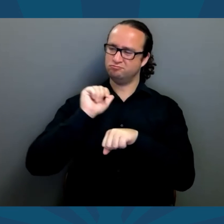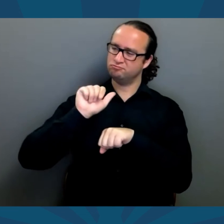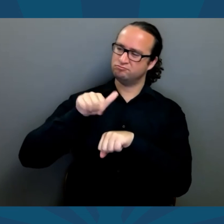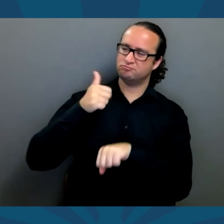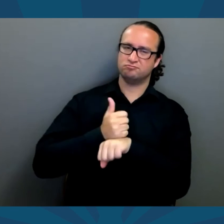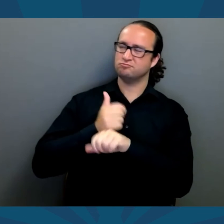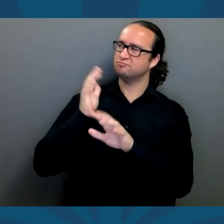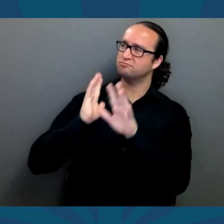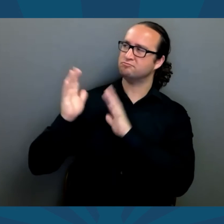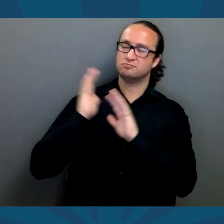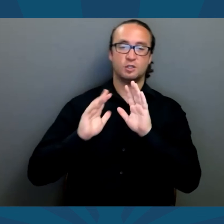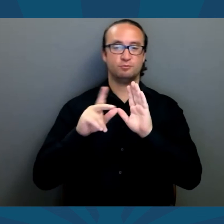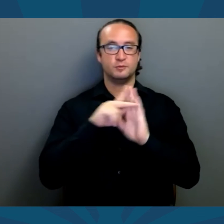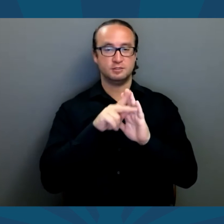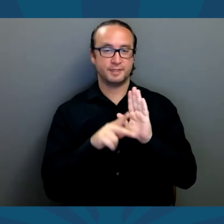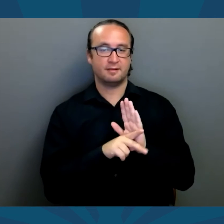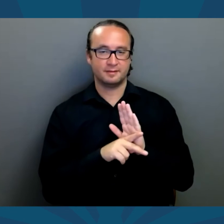and our founding principles.